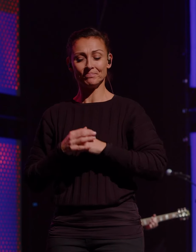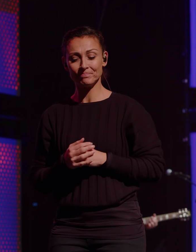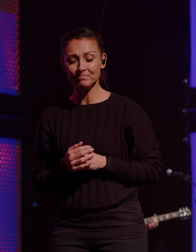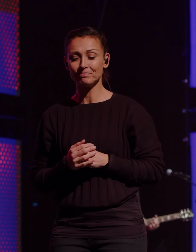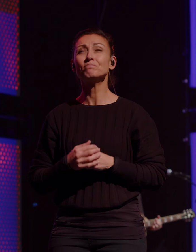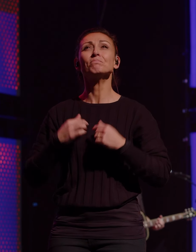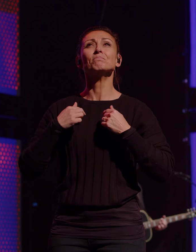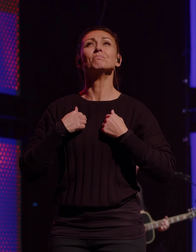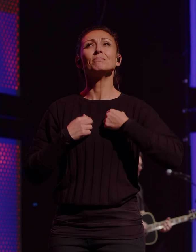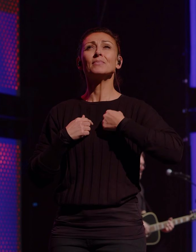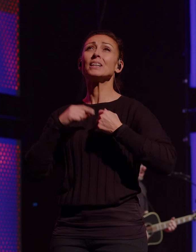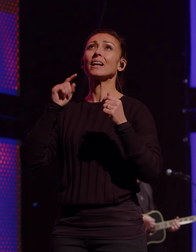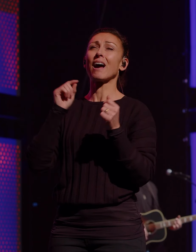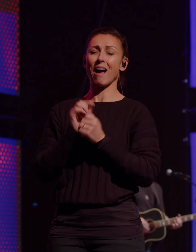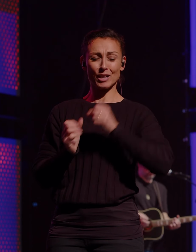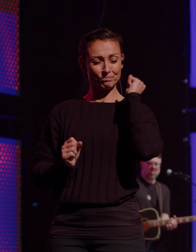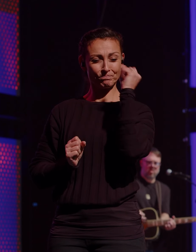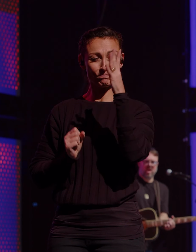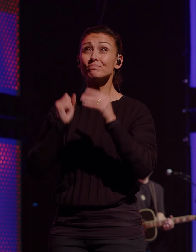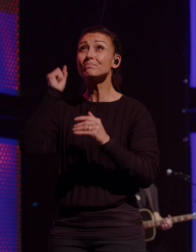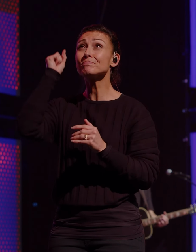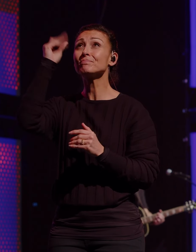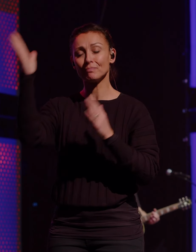Oh, I raise a